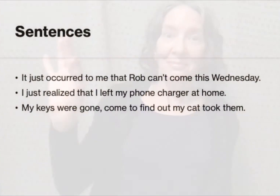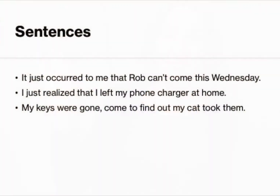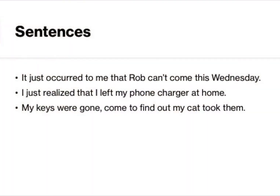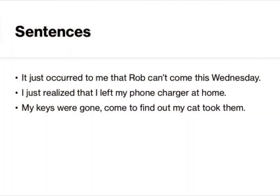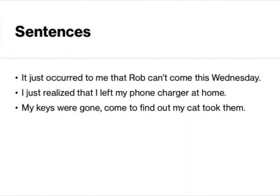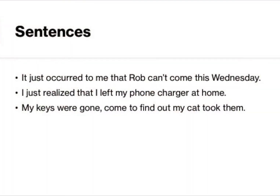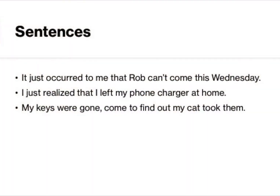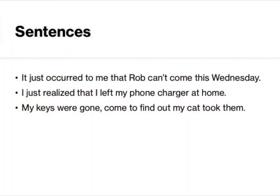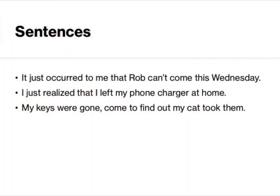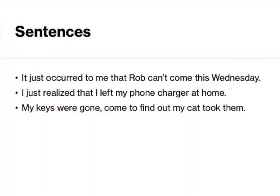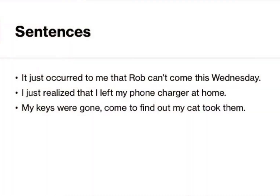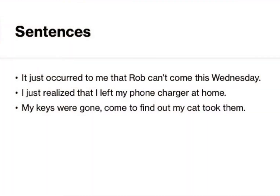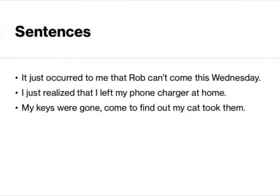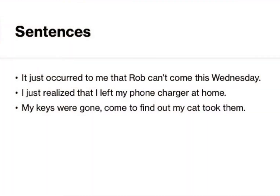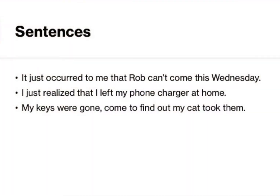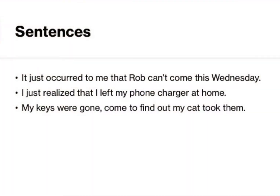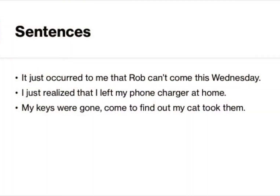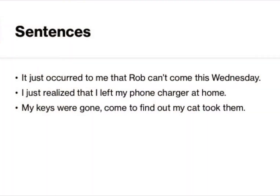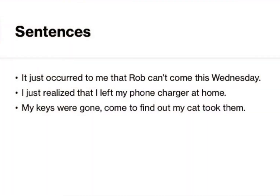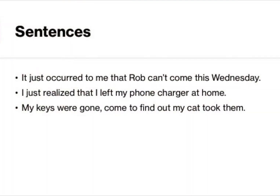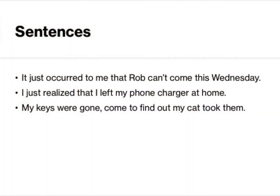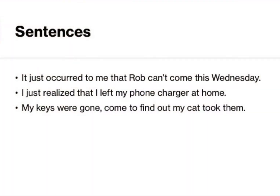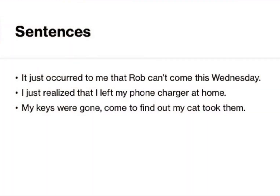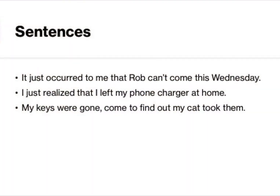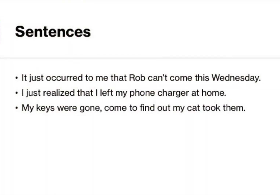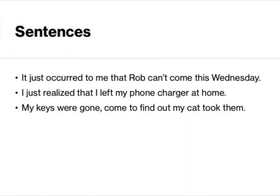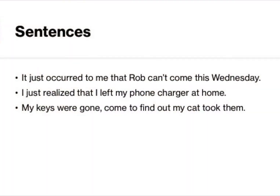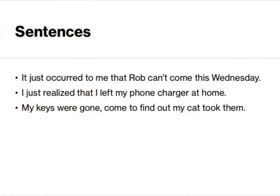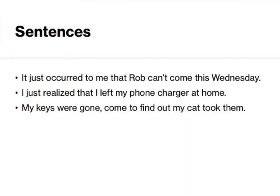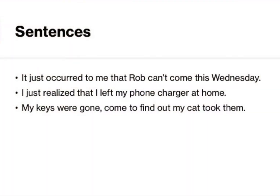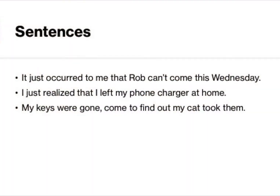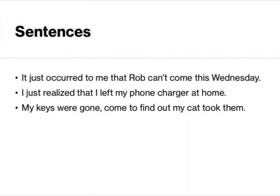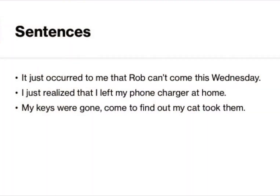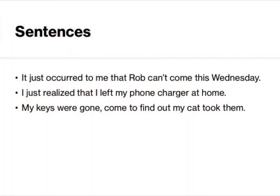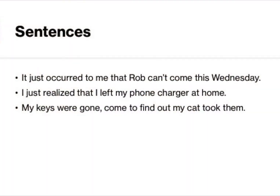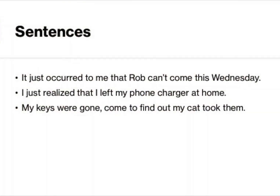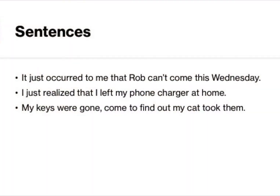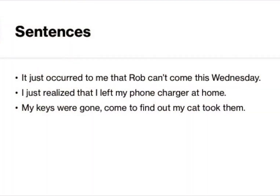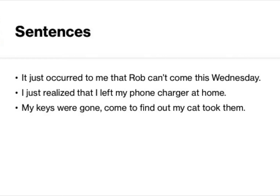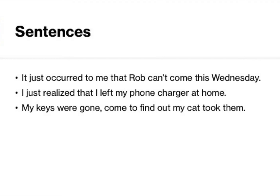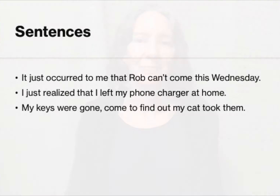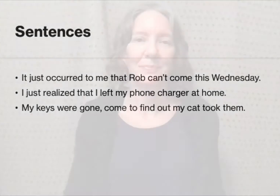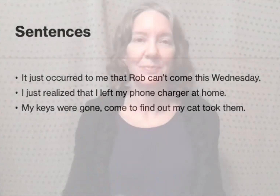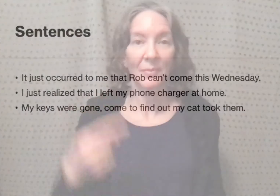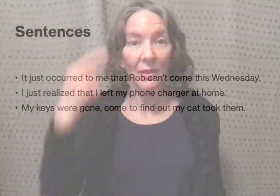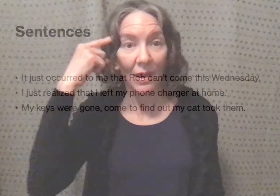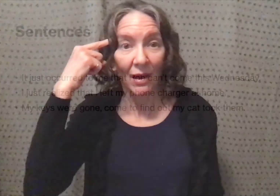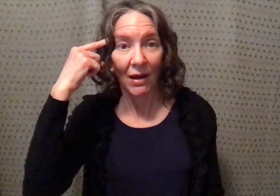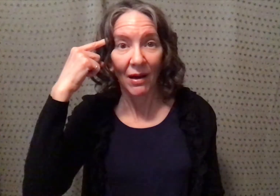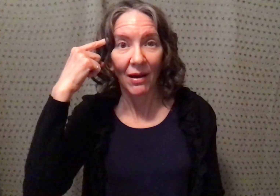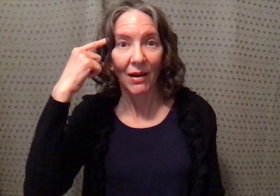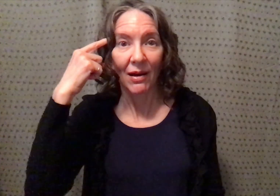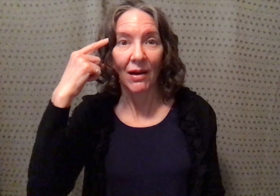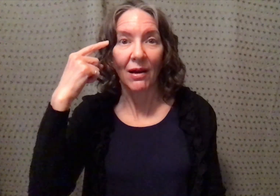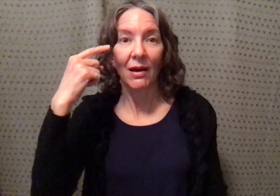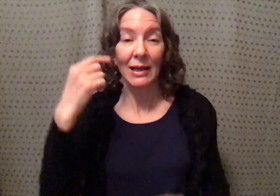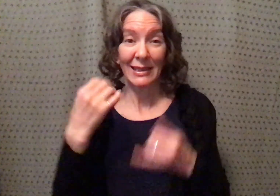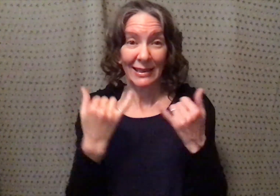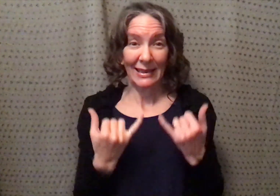I'll demonstrate a few more sentences using these last three conjunctions. It just occurred to